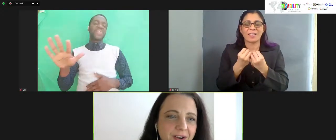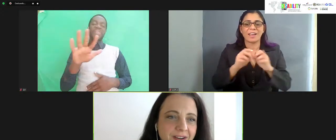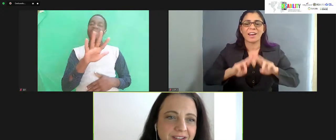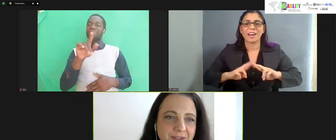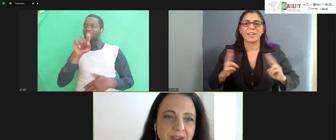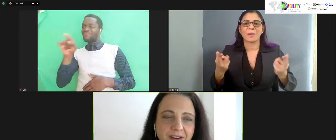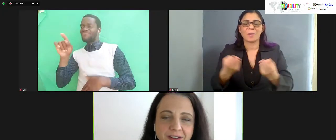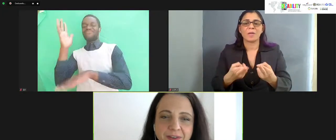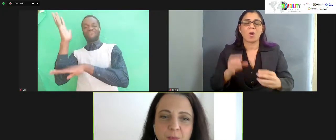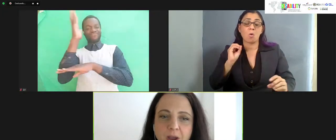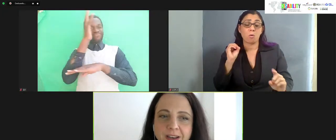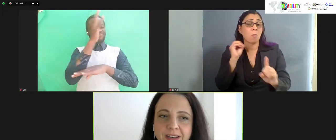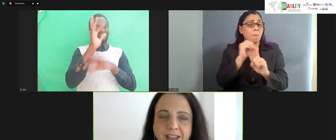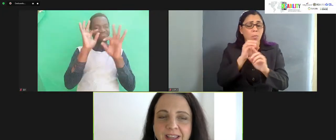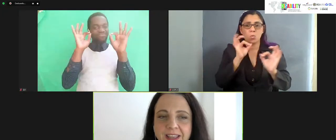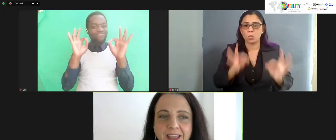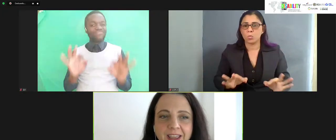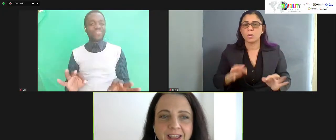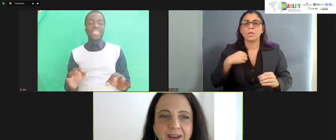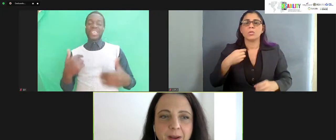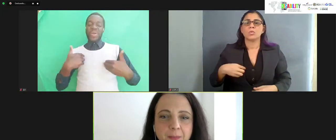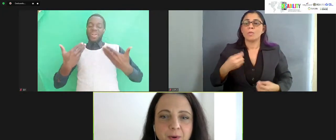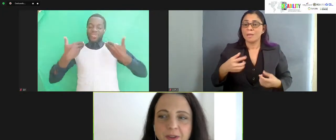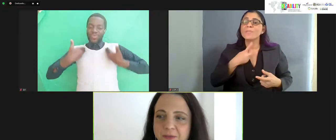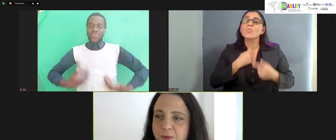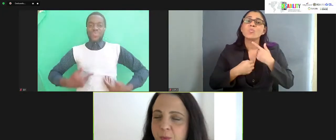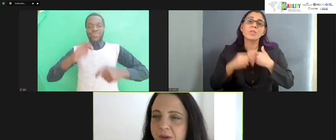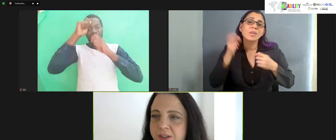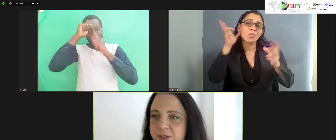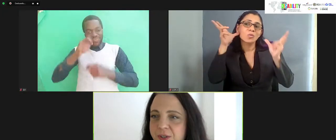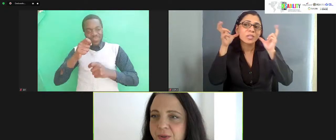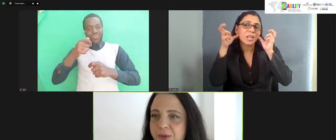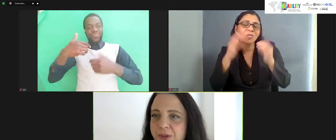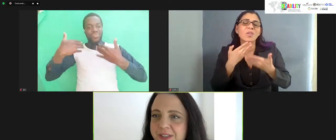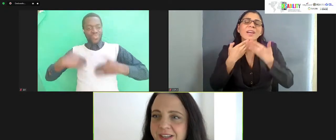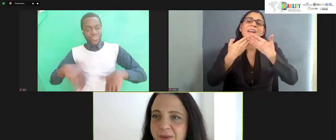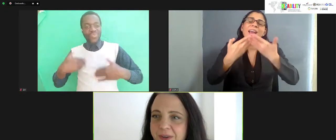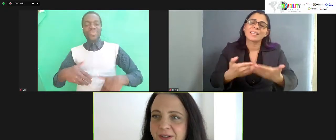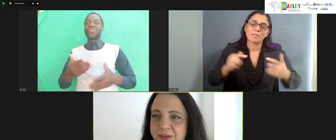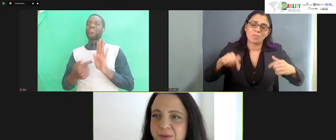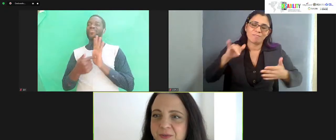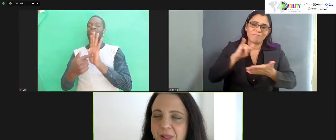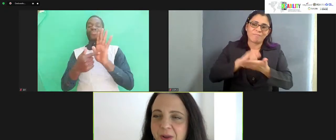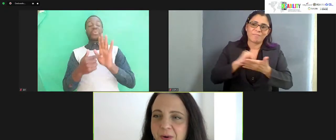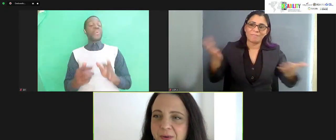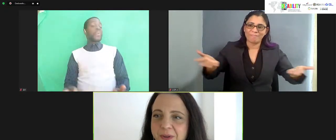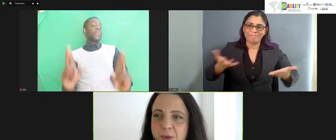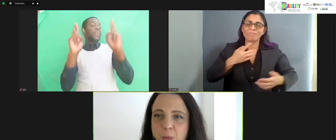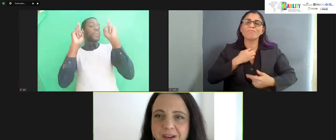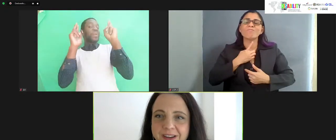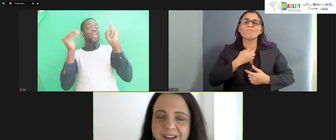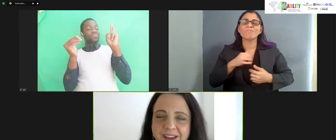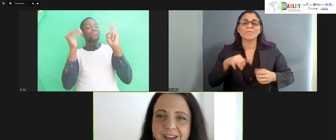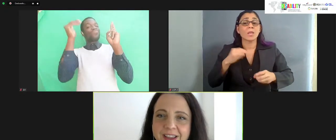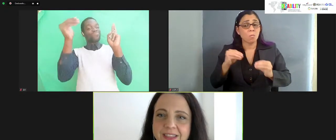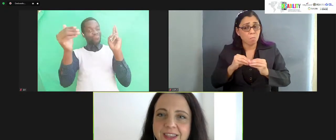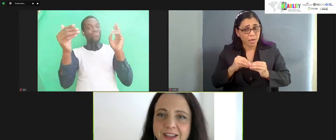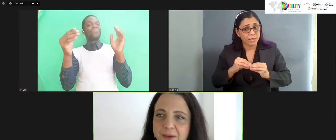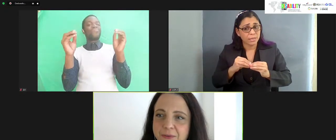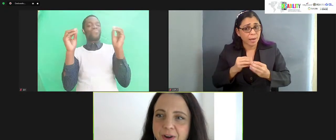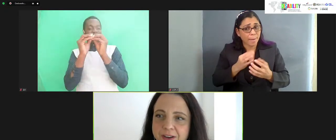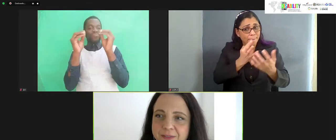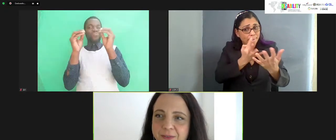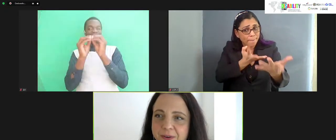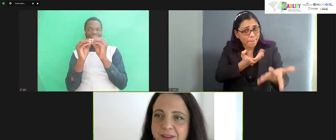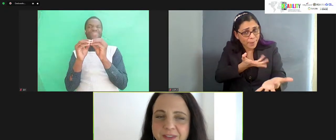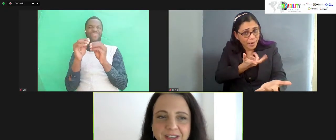here to hear everyone and i'm looking forward to continuing to follow your work and thank you